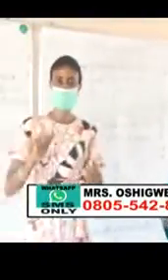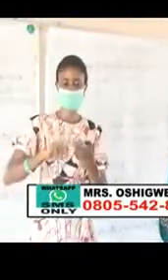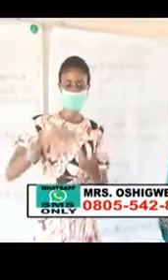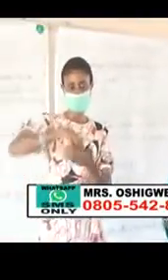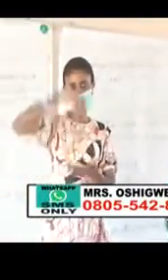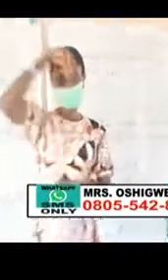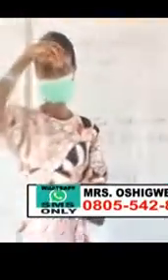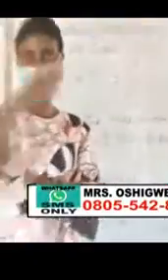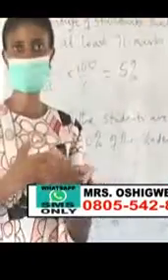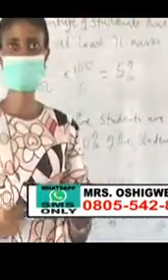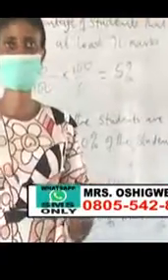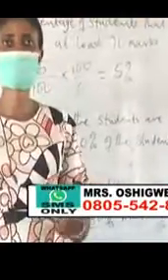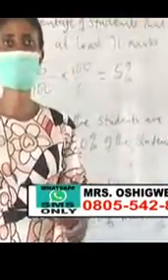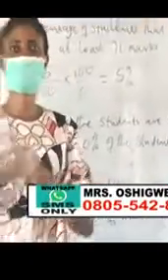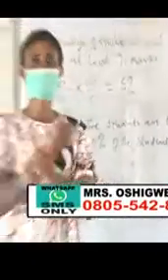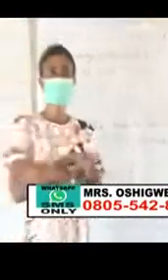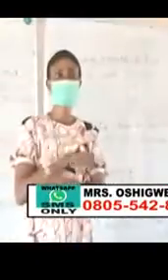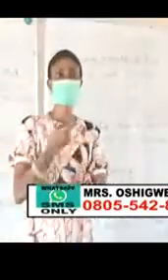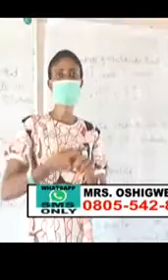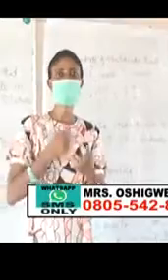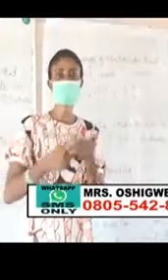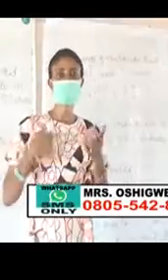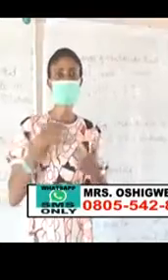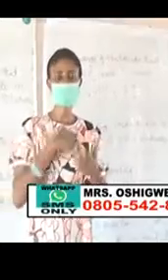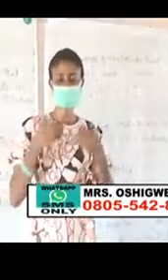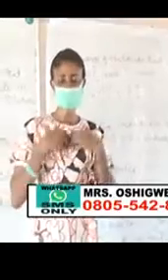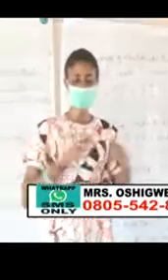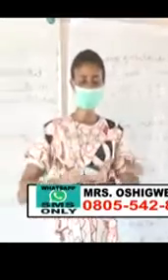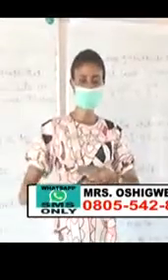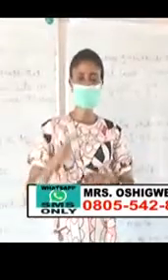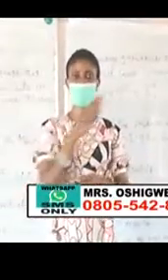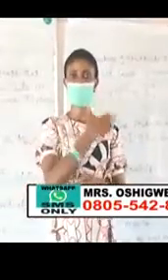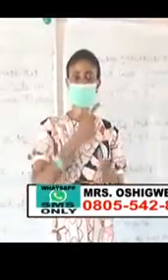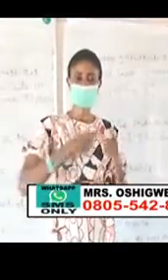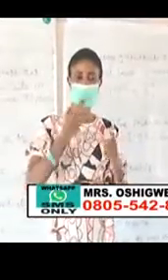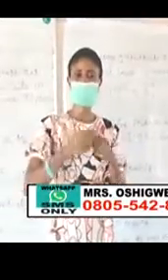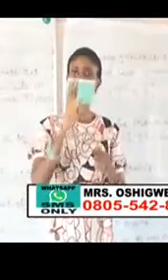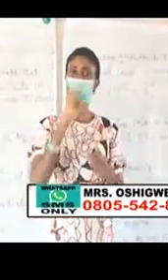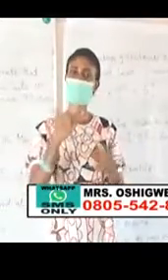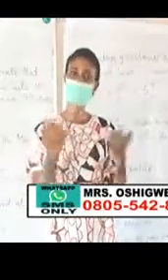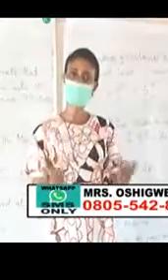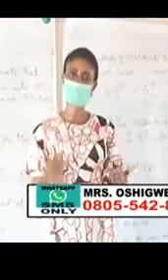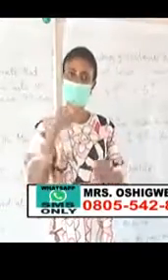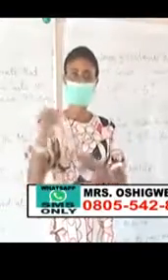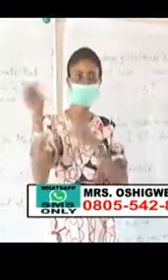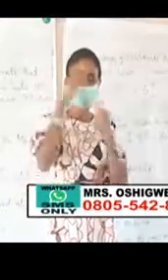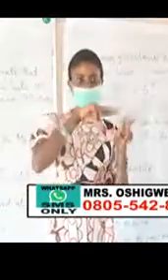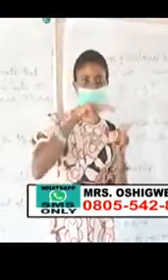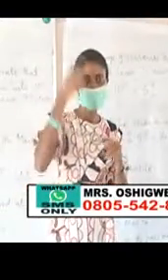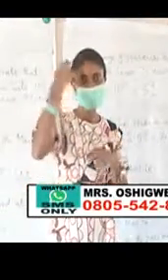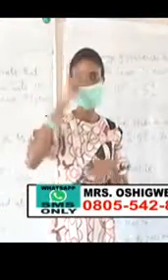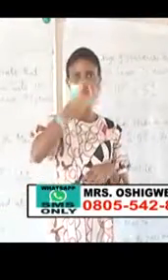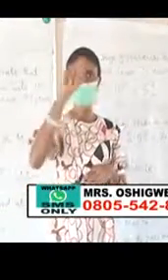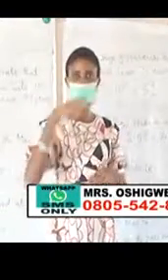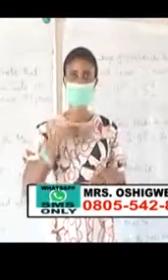today from what we have done, and I'm sure by now you'll be looking forward to questions like